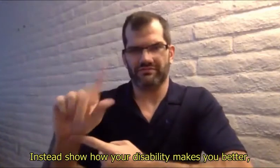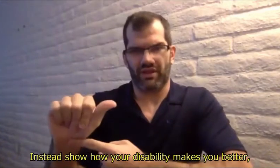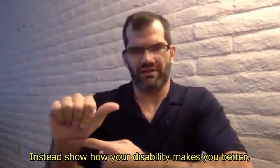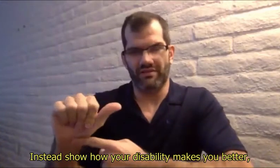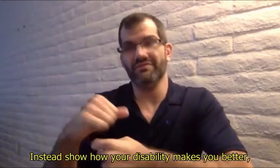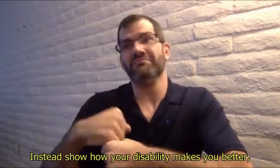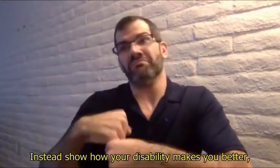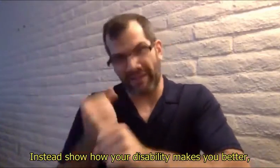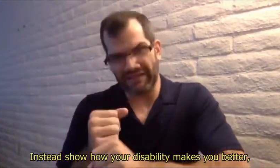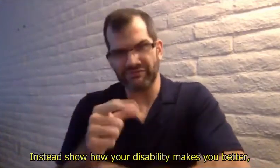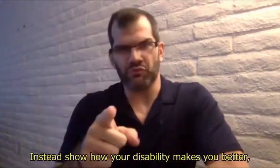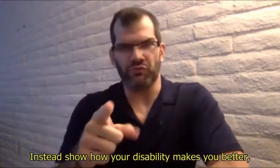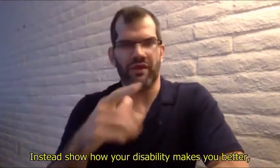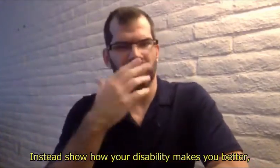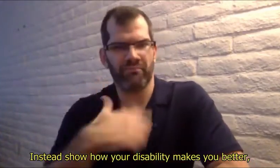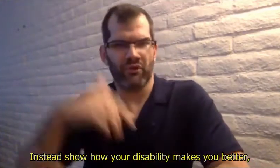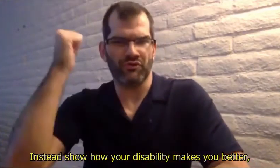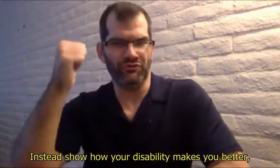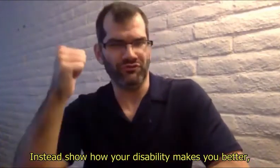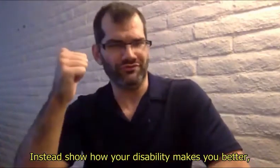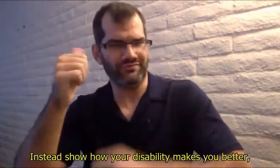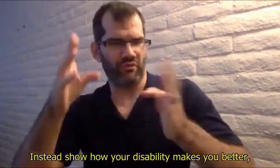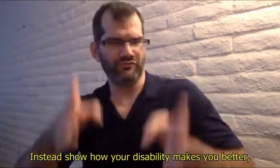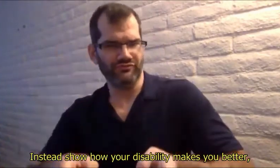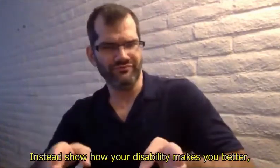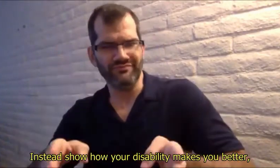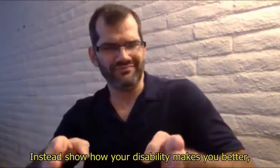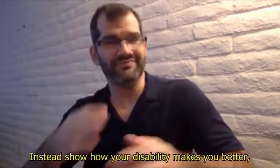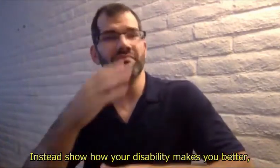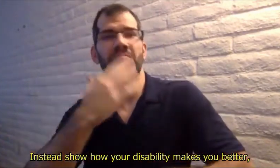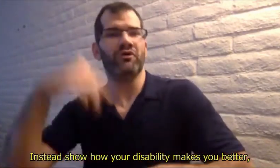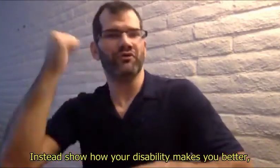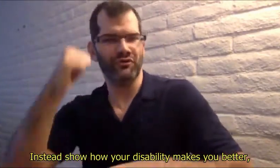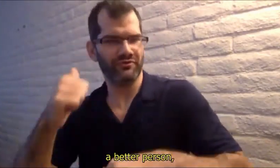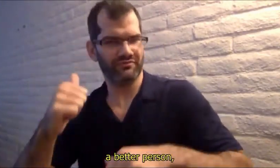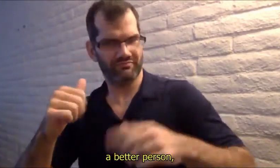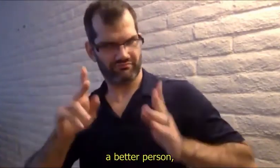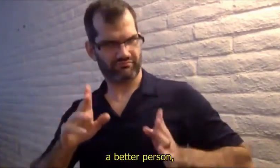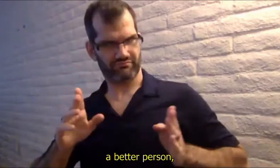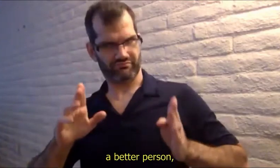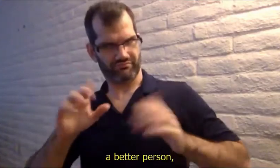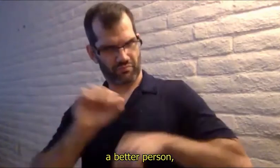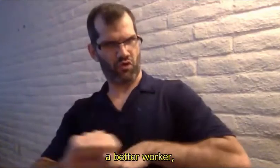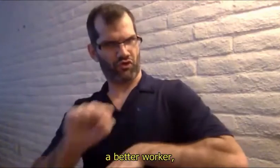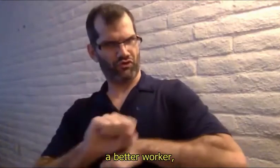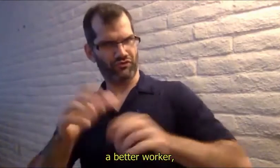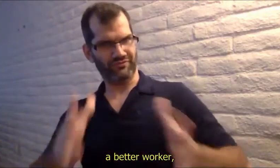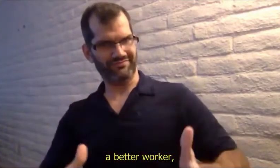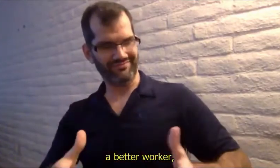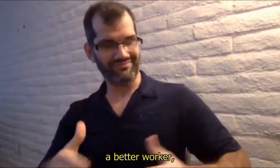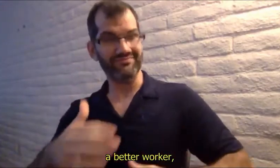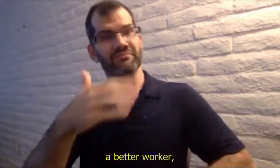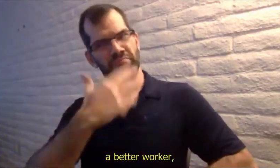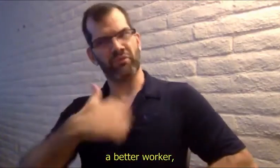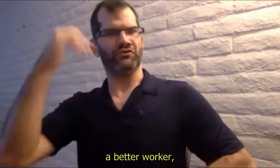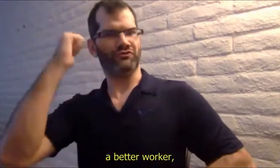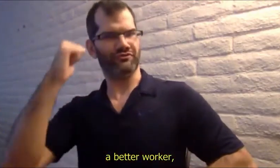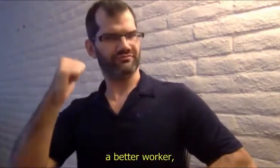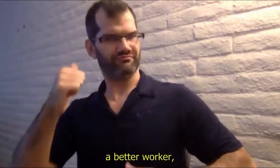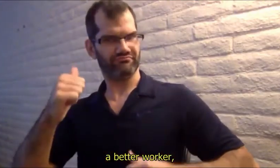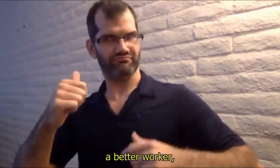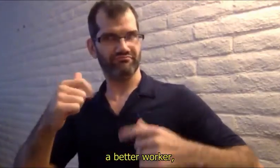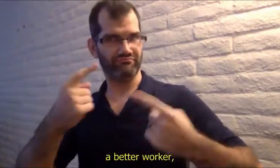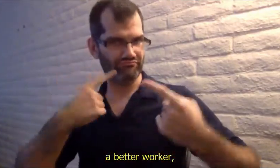Instead, show how your disability makes you better, a better person, a better